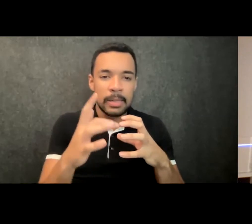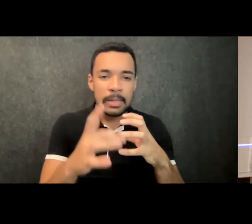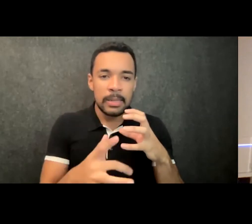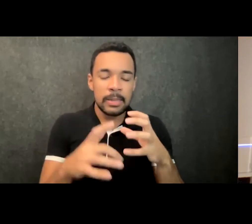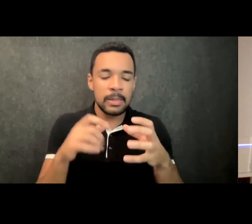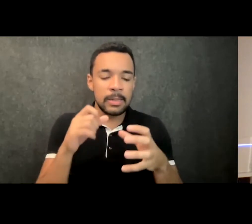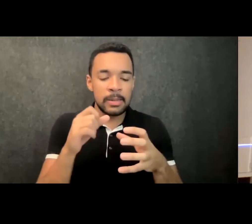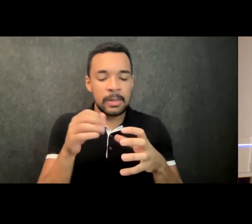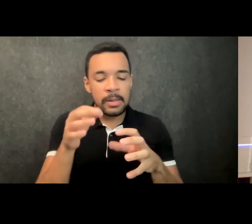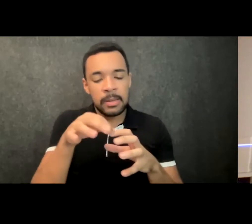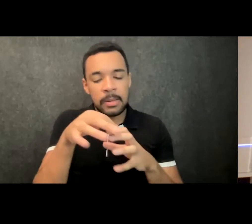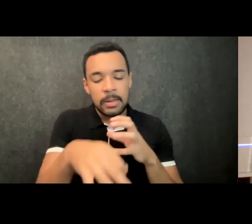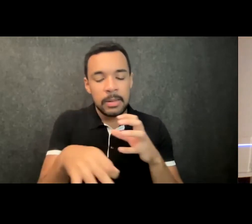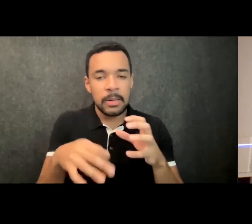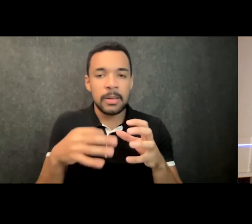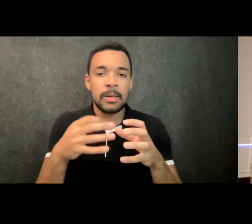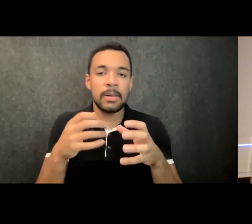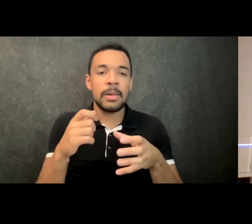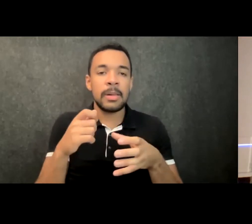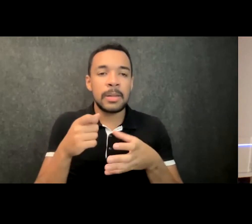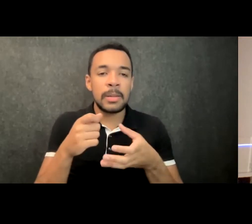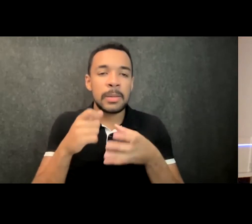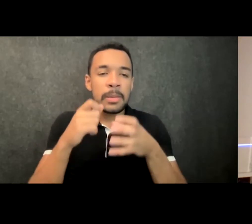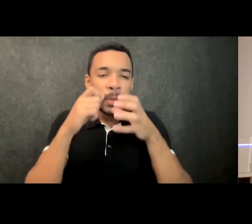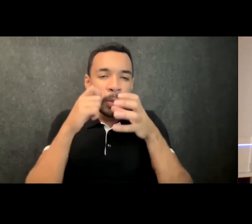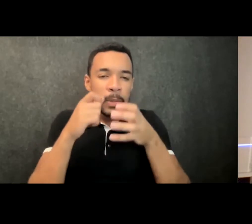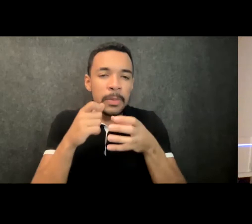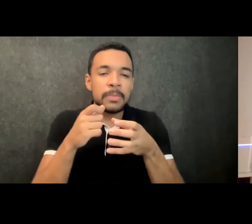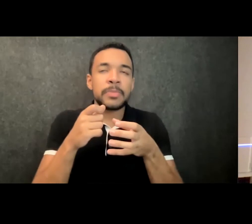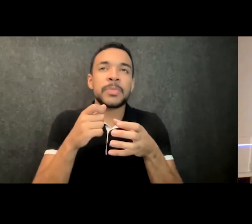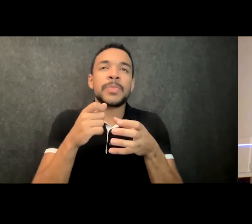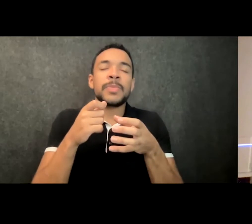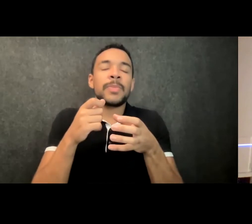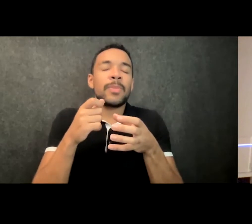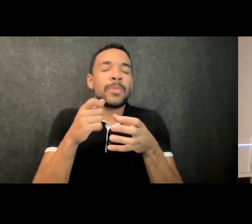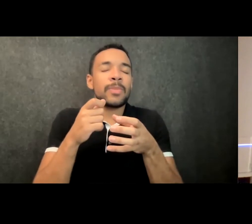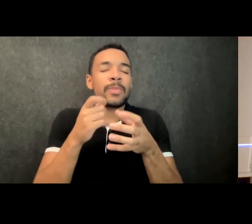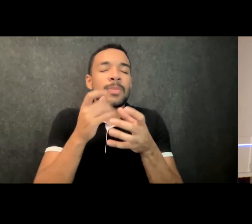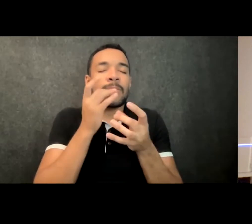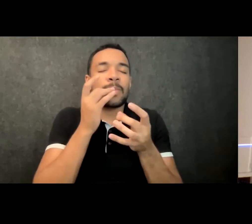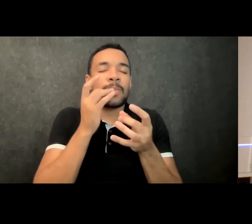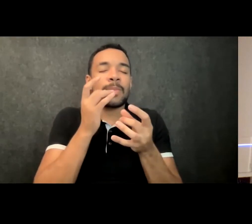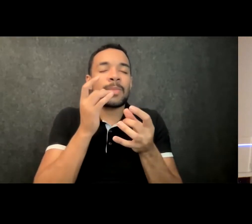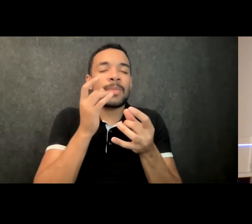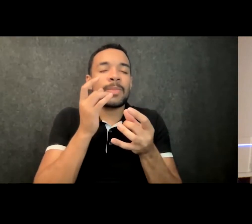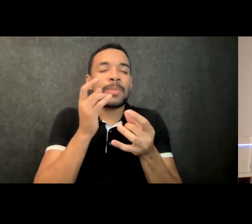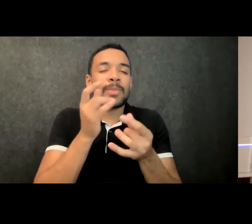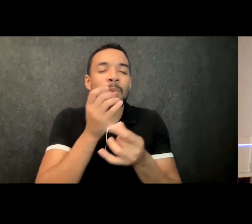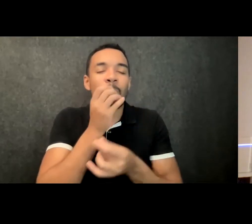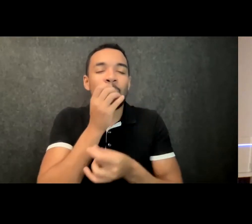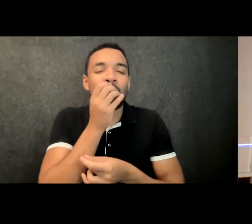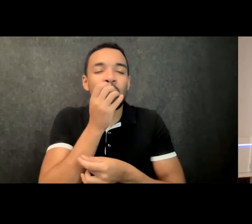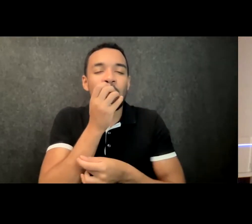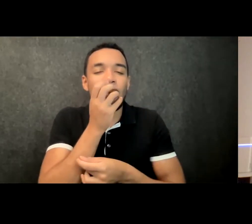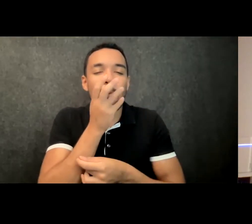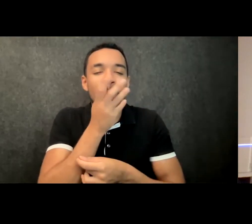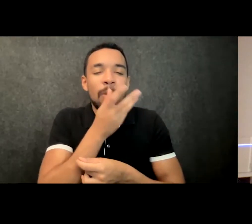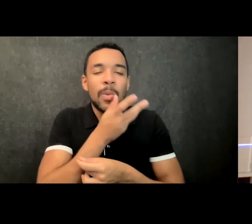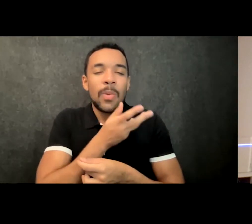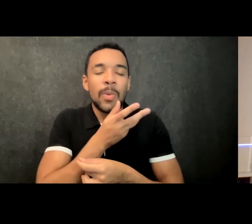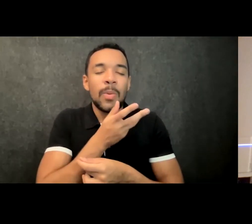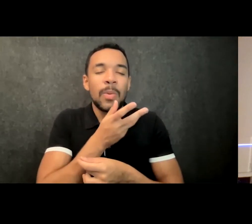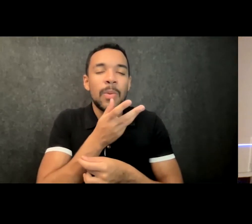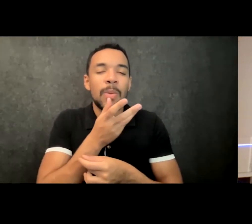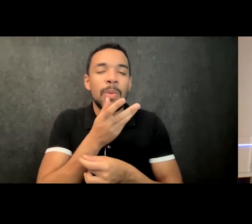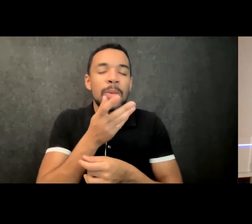herbal tea, warm porcelain cups, cognac-colored leather chairs, being warm